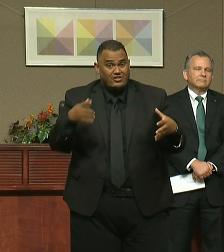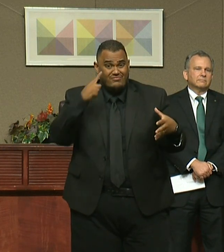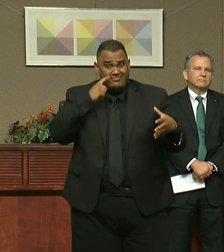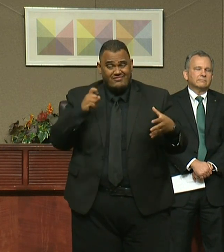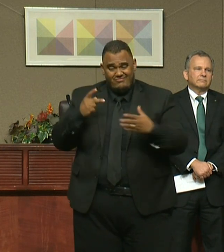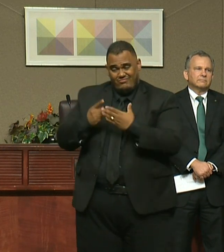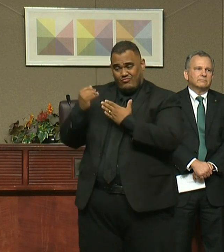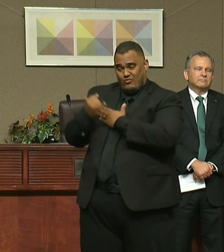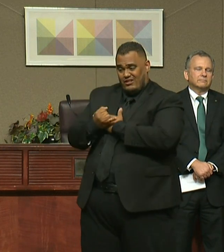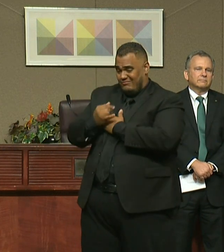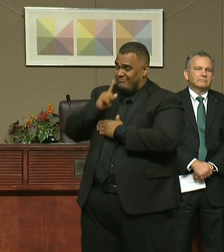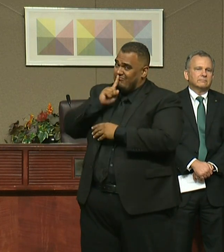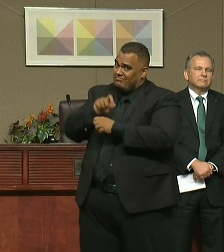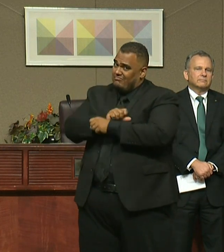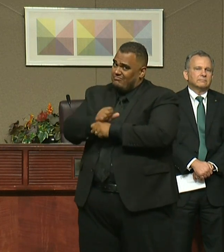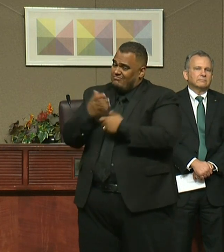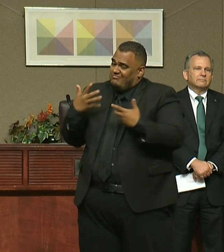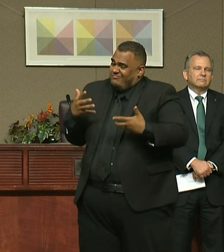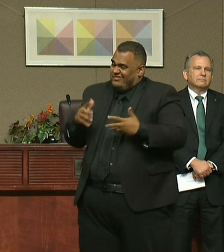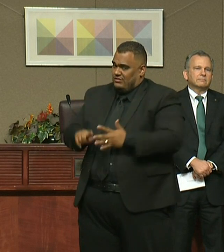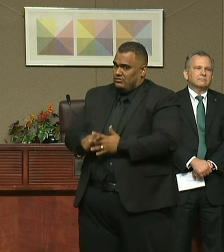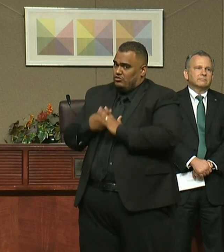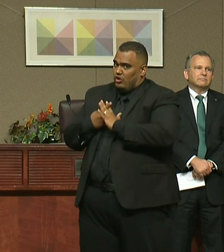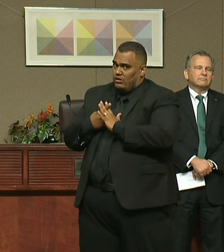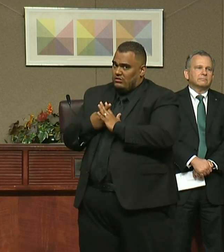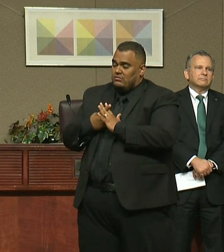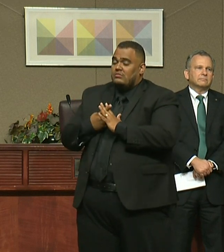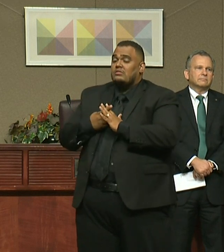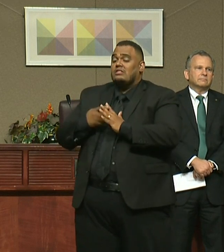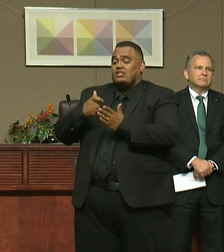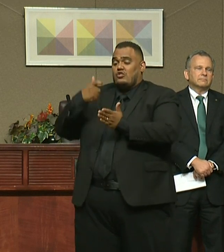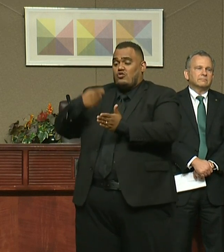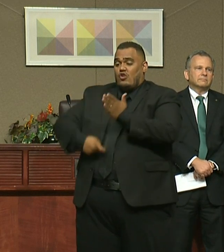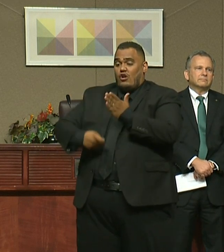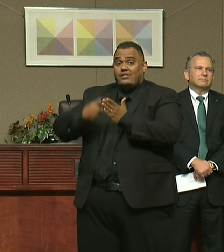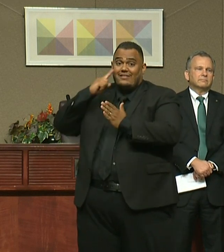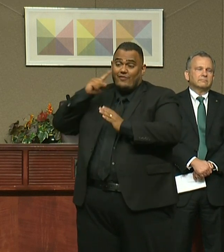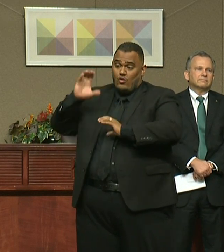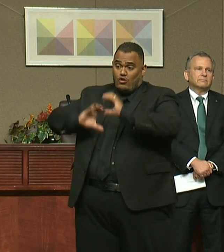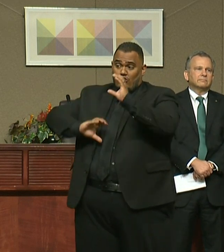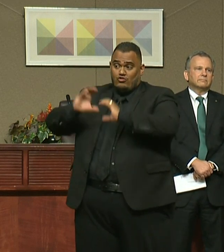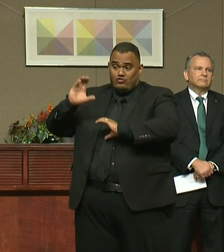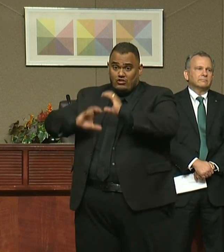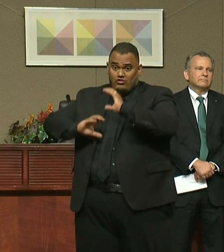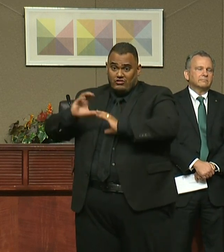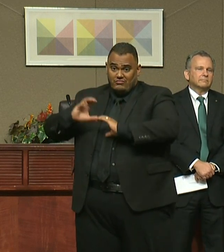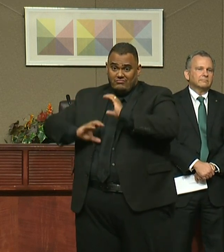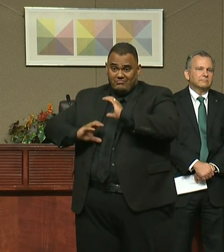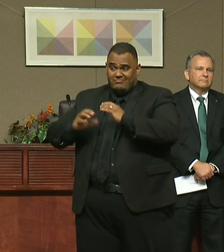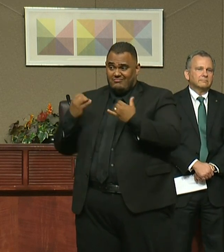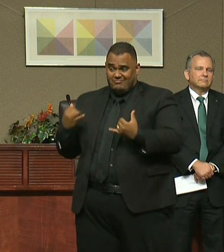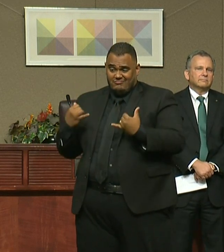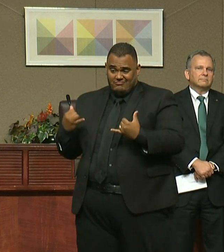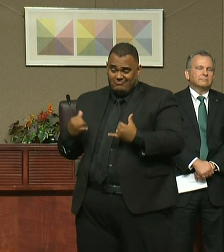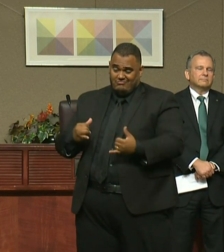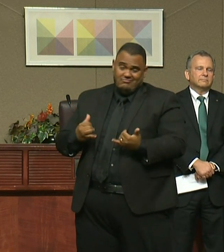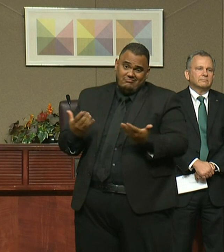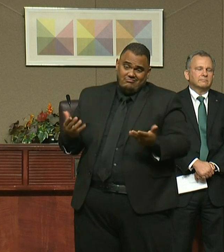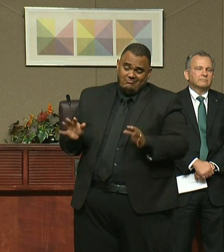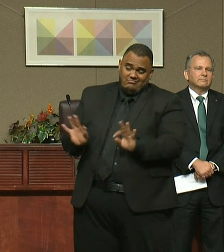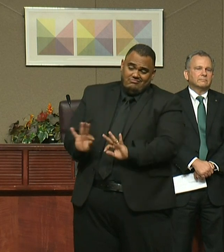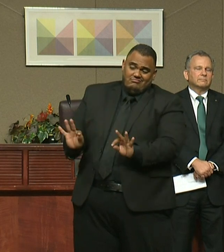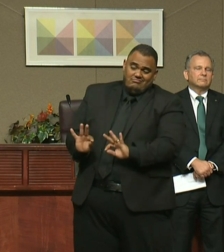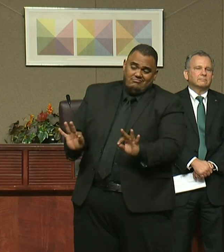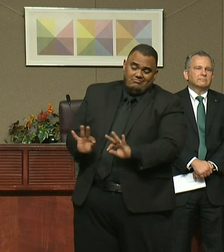itself. And the cost of construction right now is relatively low. So fortunately, we